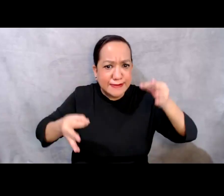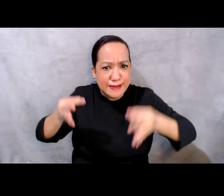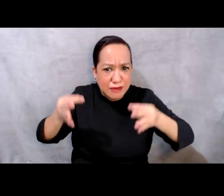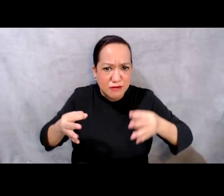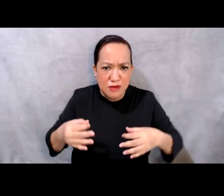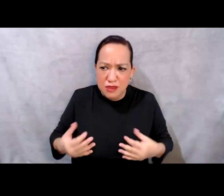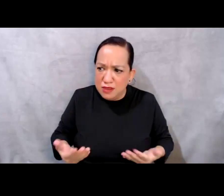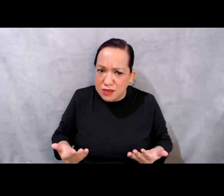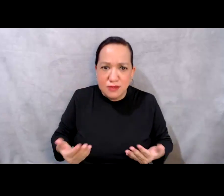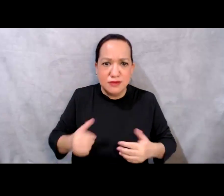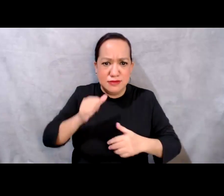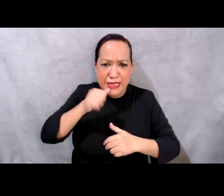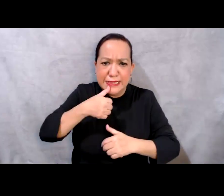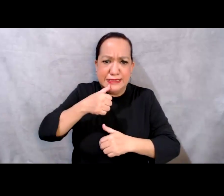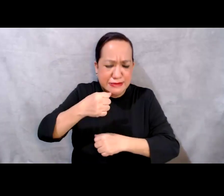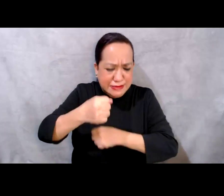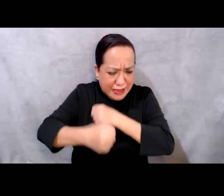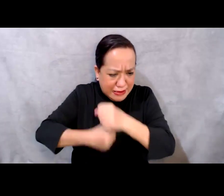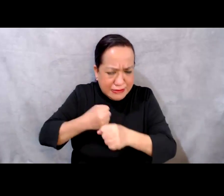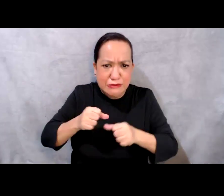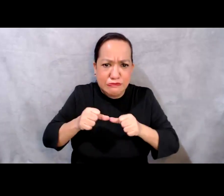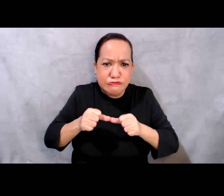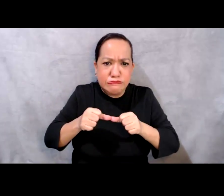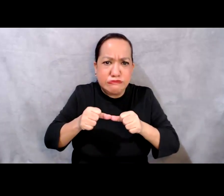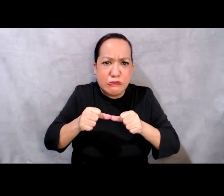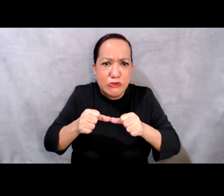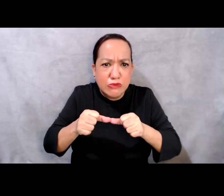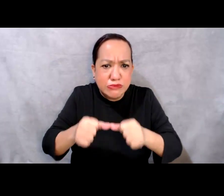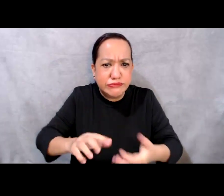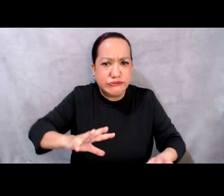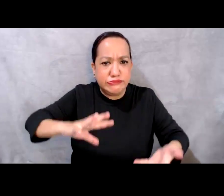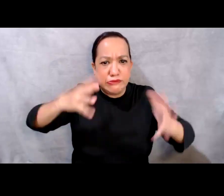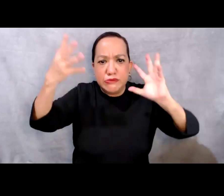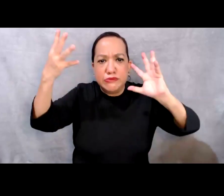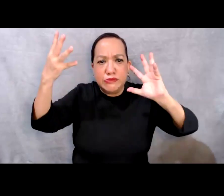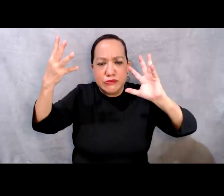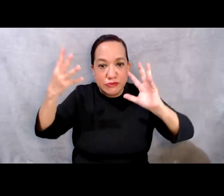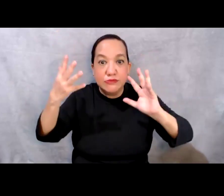by the community remain to this very day unaddressed. Thank you.